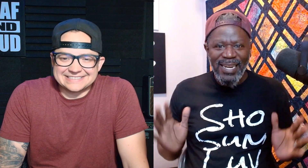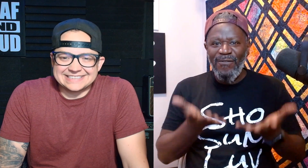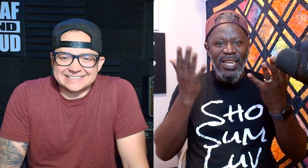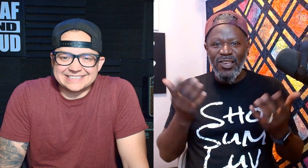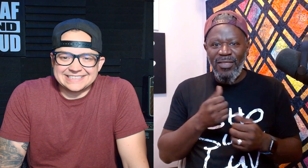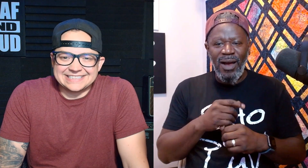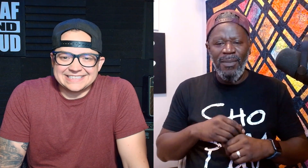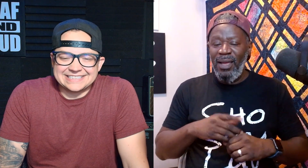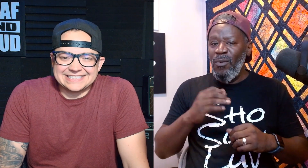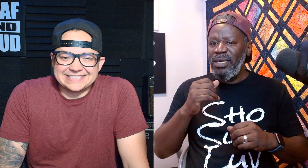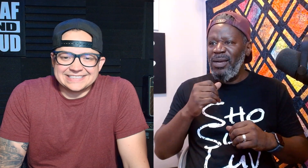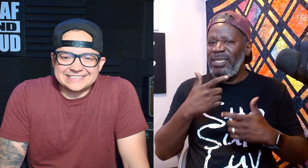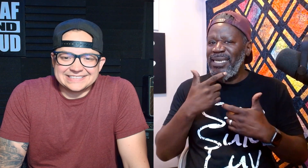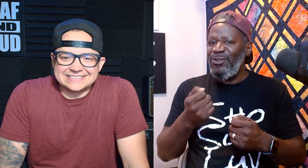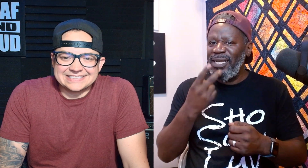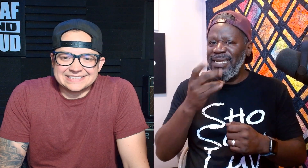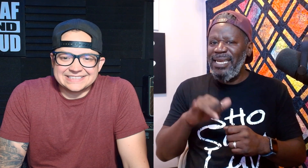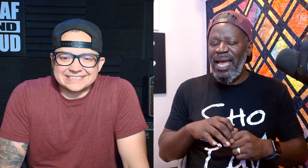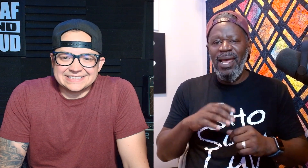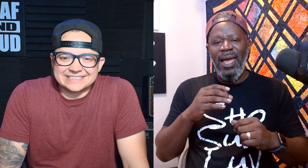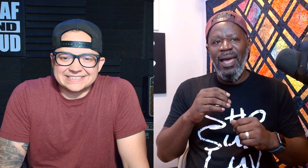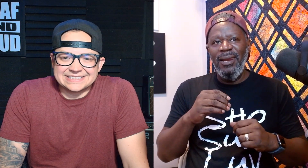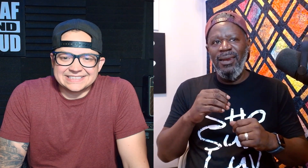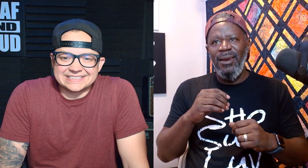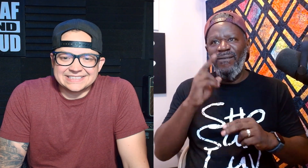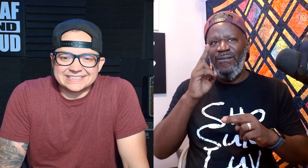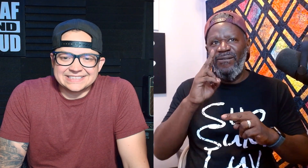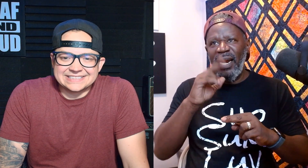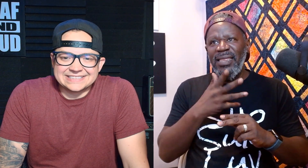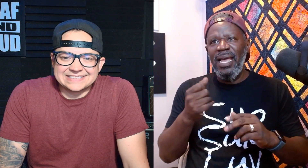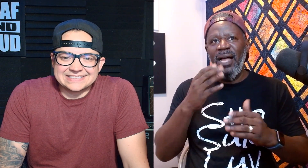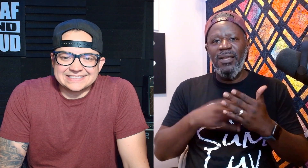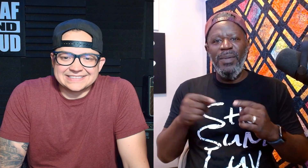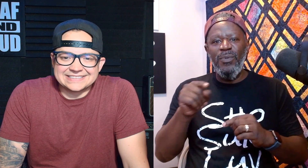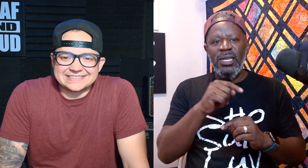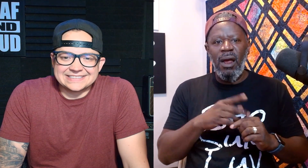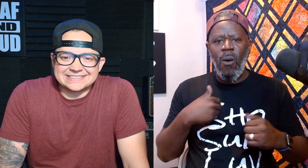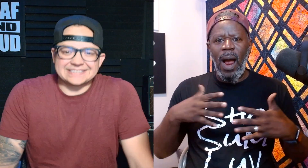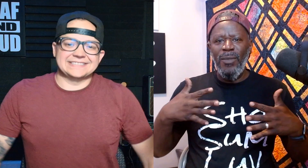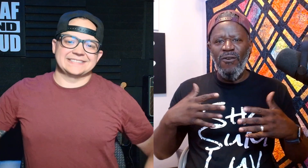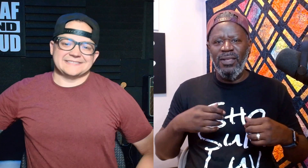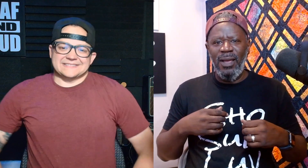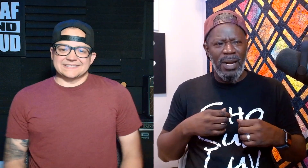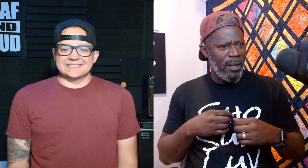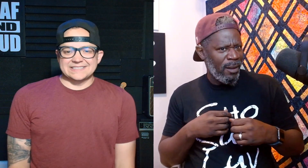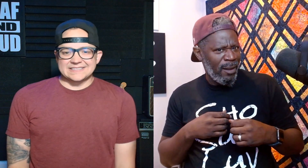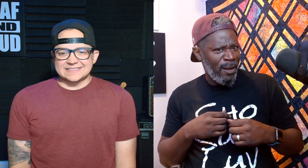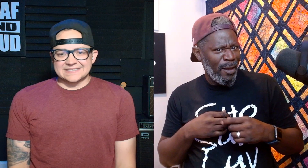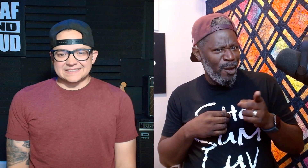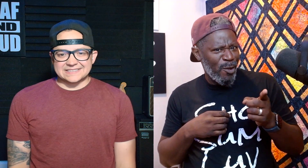enjoying lifting each other up. It was interesting to see that. And funny thing is, some people say, oh, I'm nervous. I'm